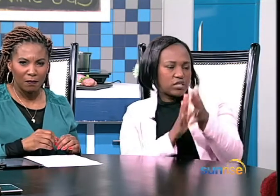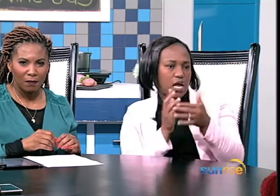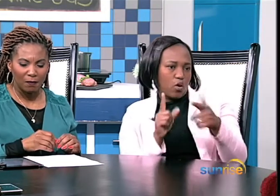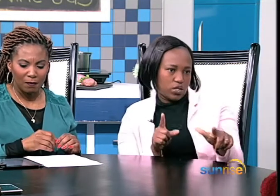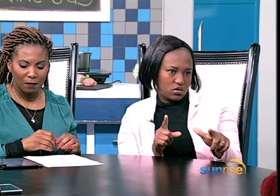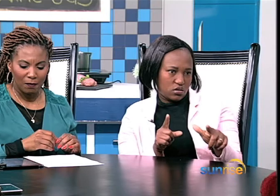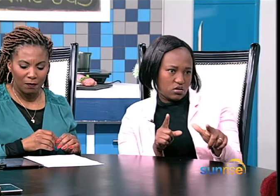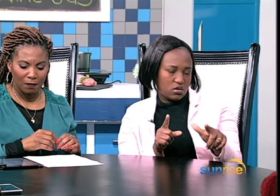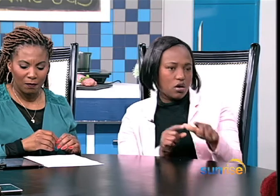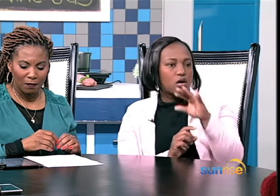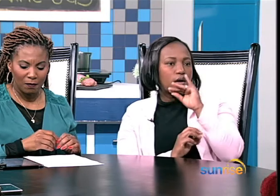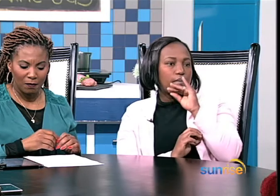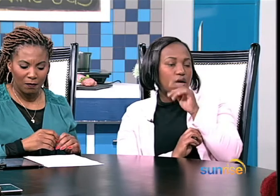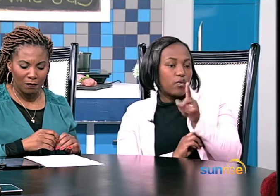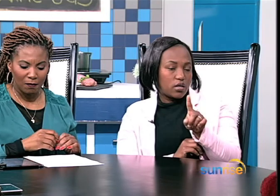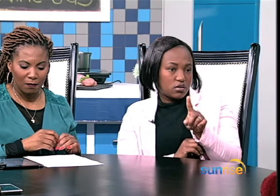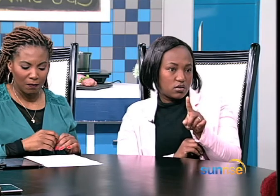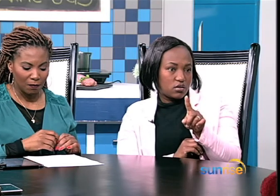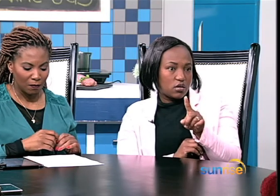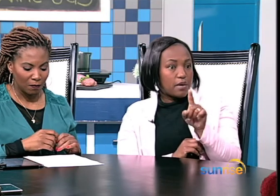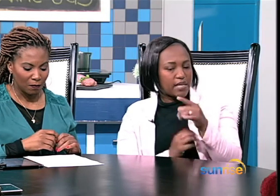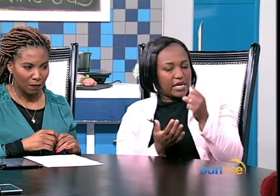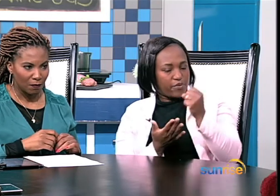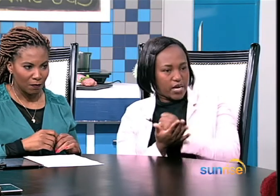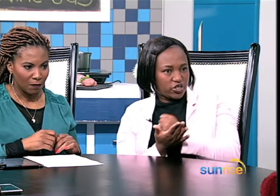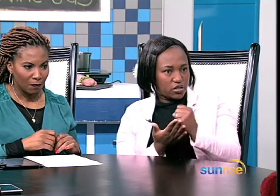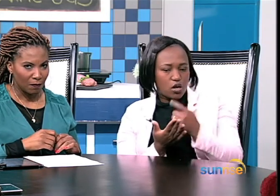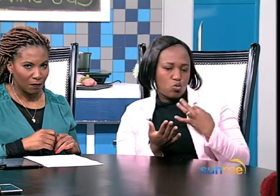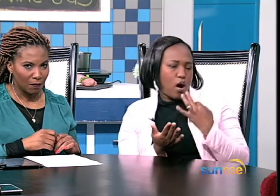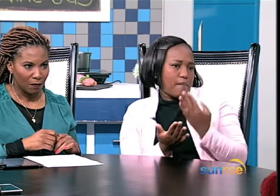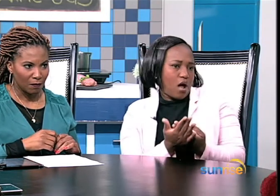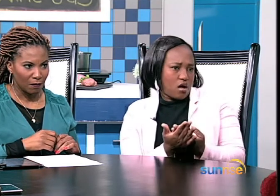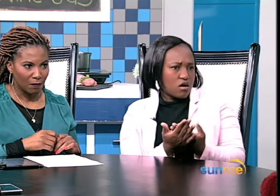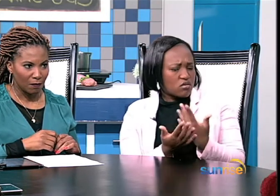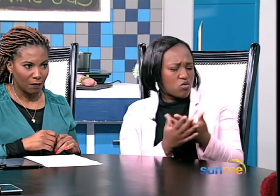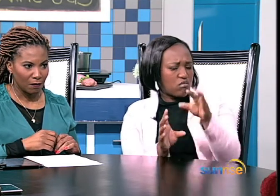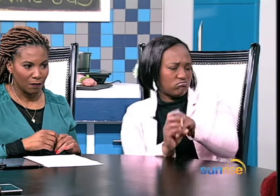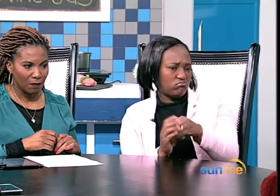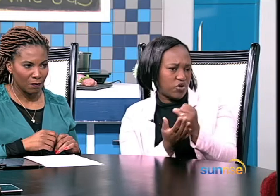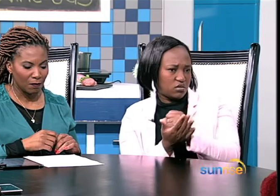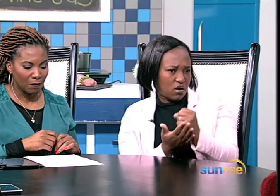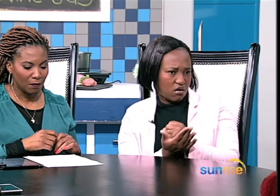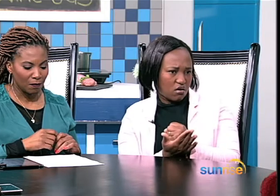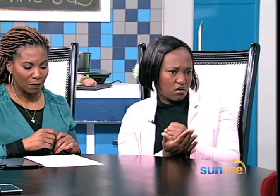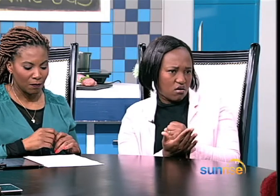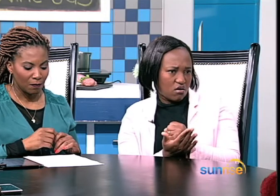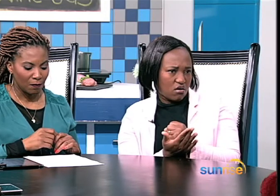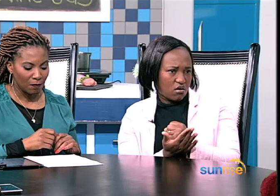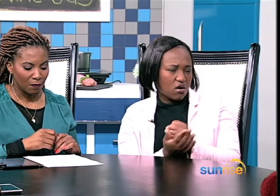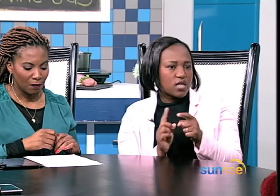basically, it's to register, apply and register and become one of their students. And basically they